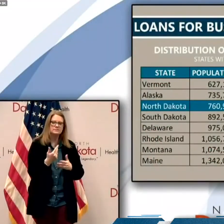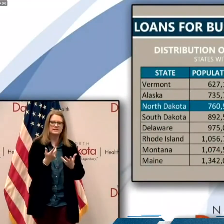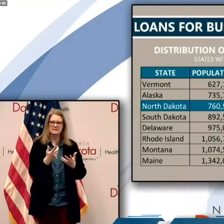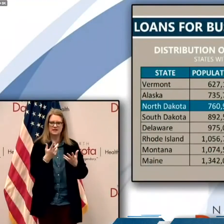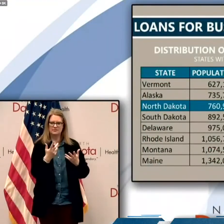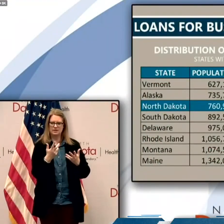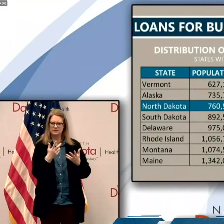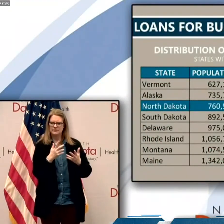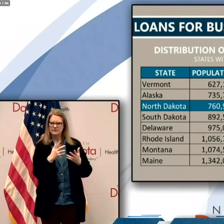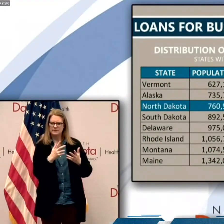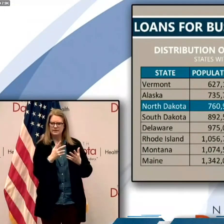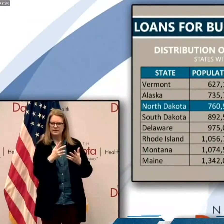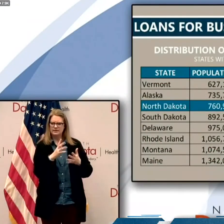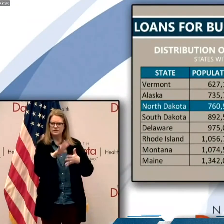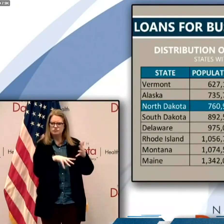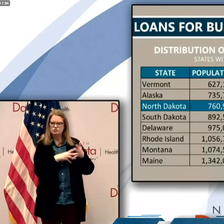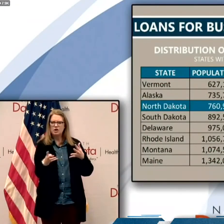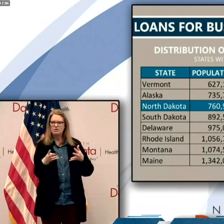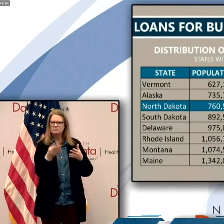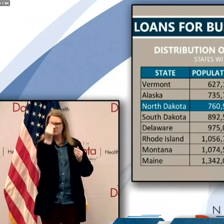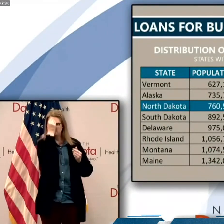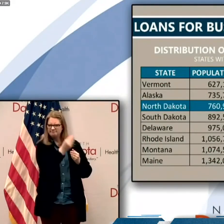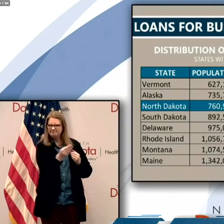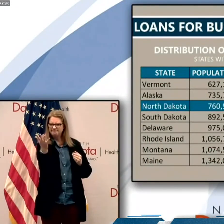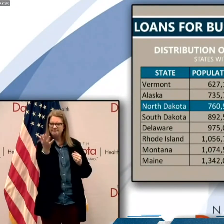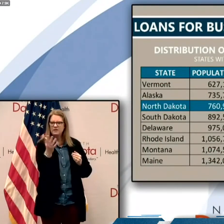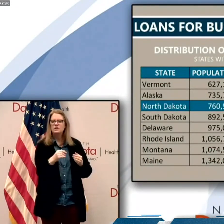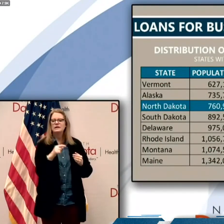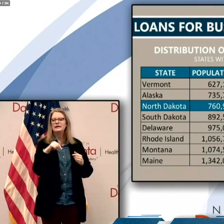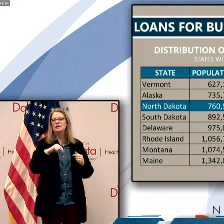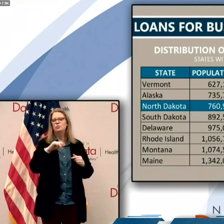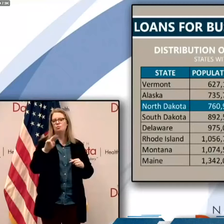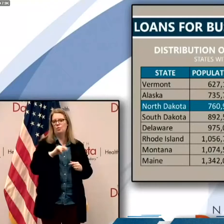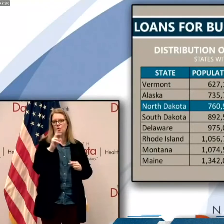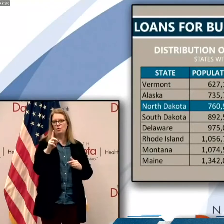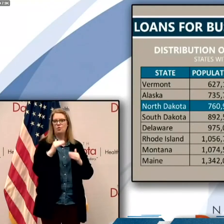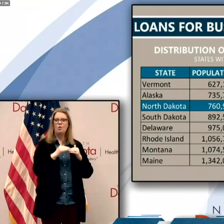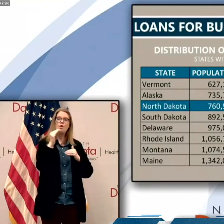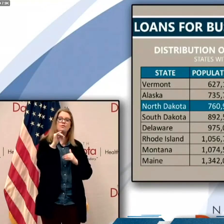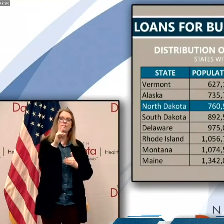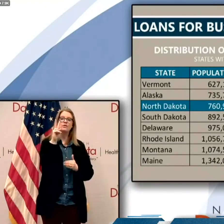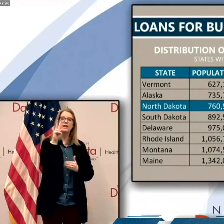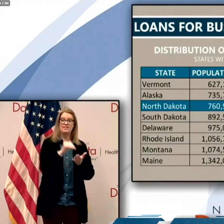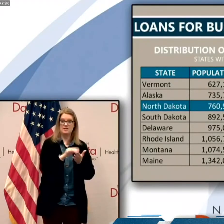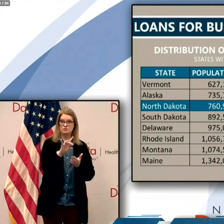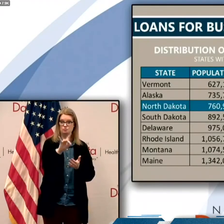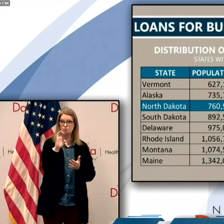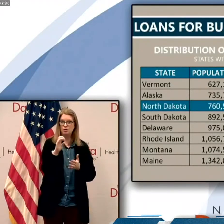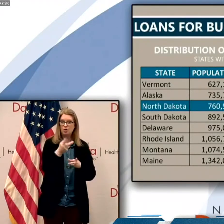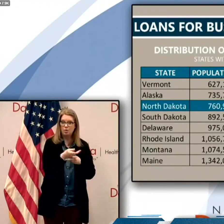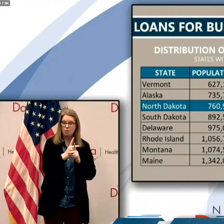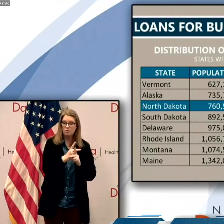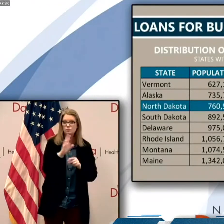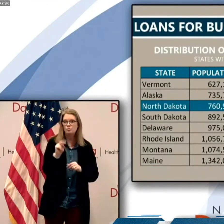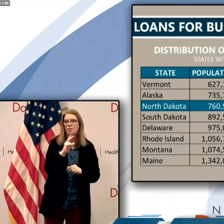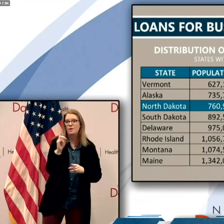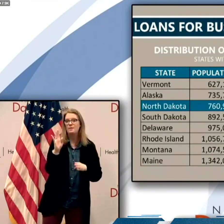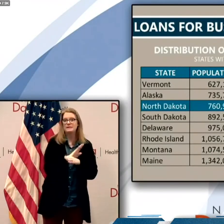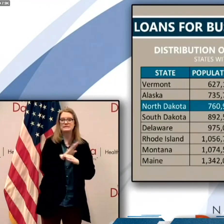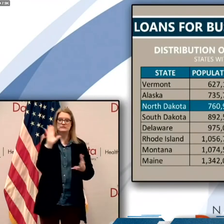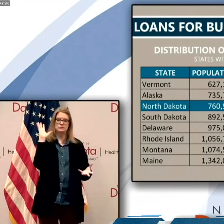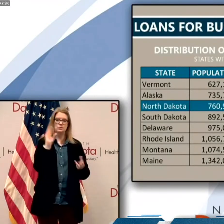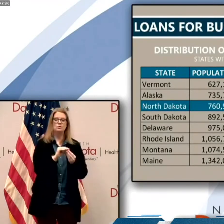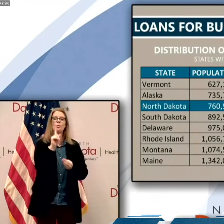but we wanted to share that in North Dakota there have been over 8,200 loans from North Dakota businesses totaling